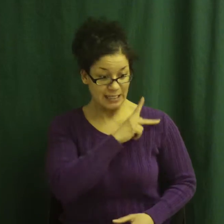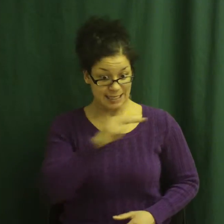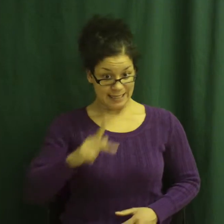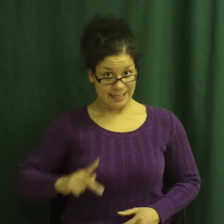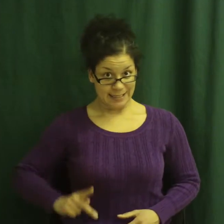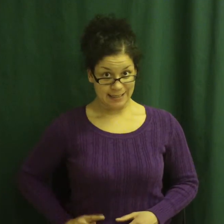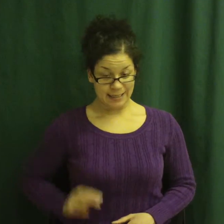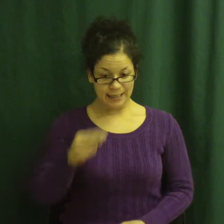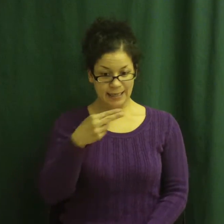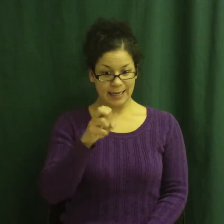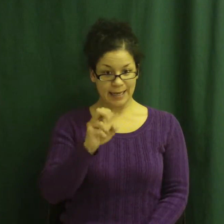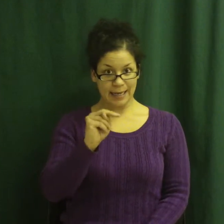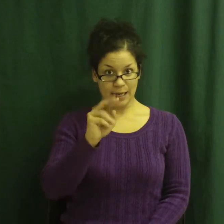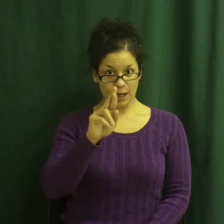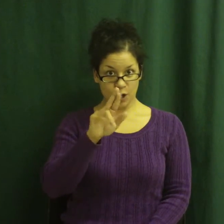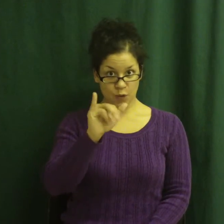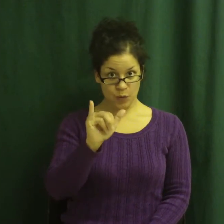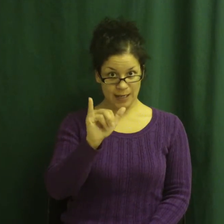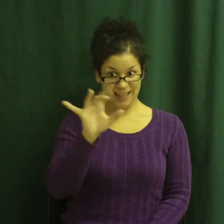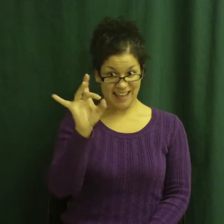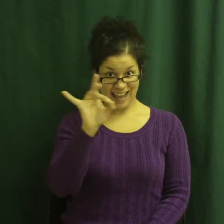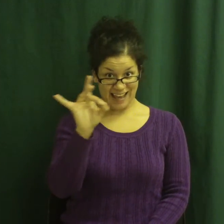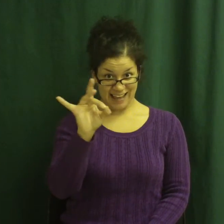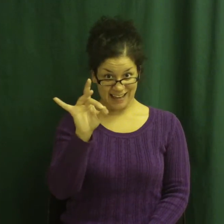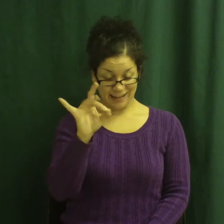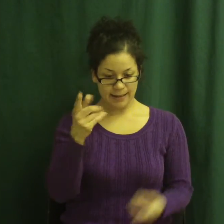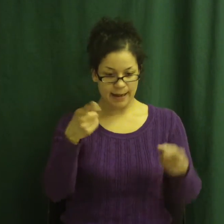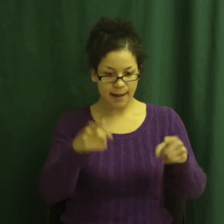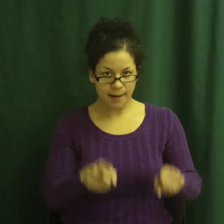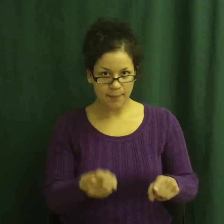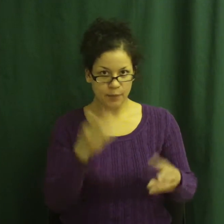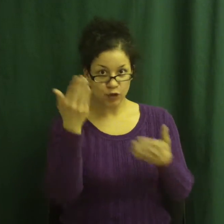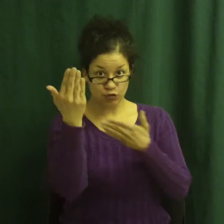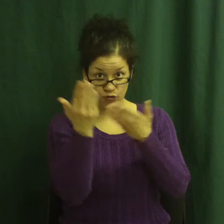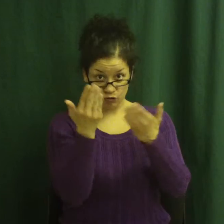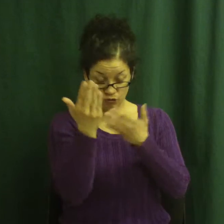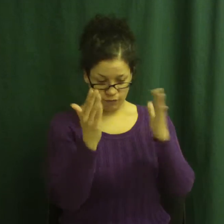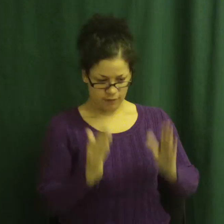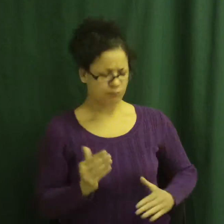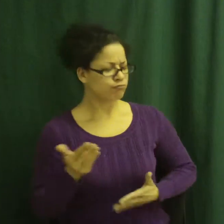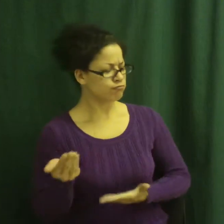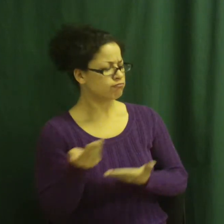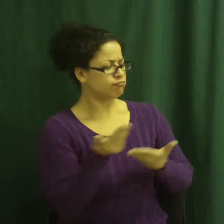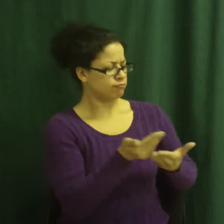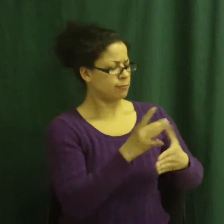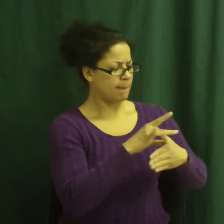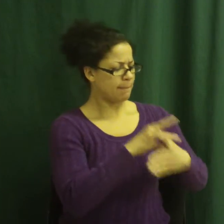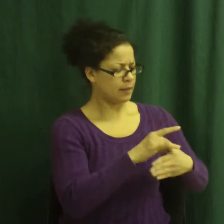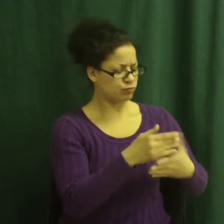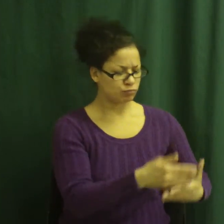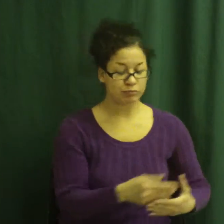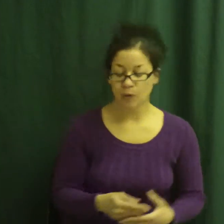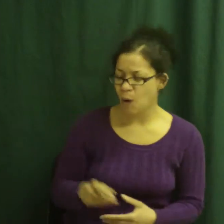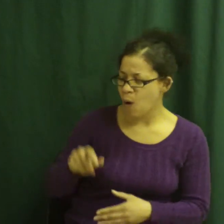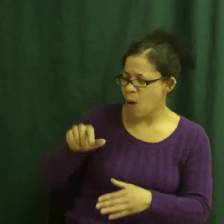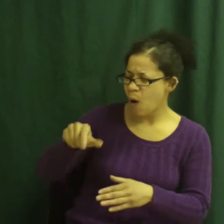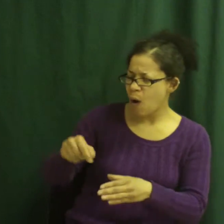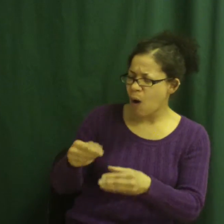Drawing his sword, the king tapped the steak and said, "I dub thee sirloin."